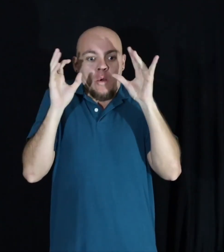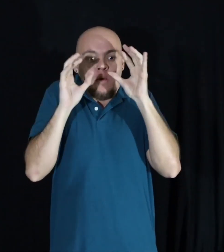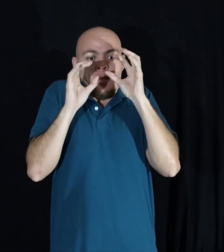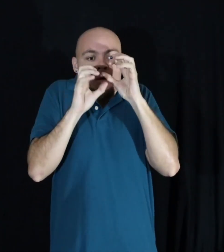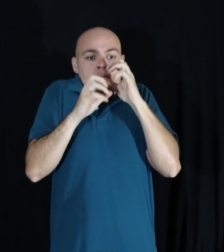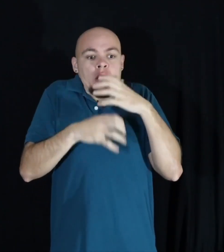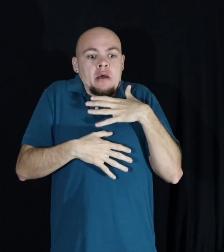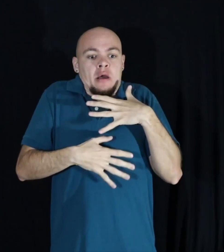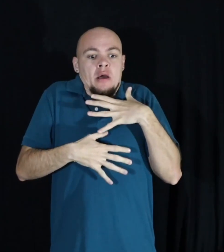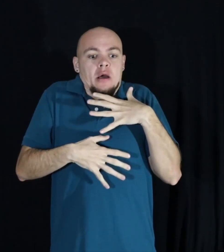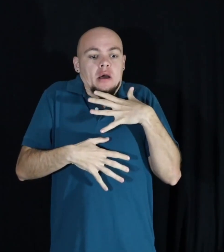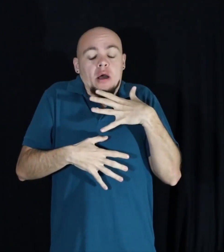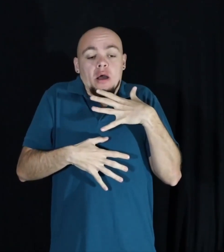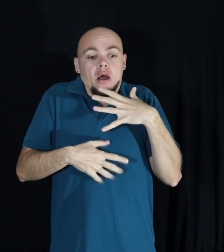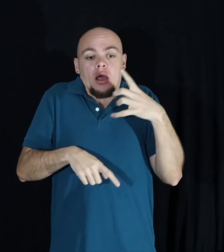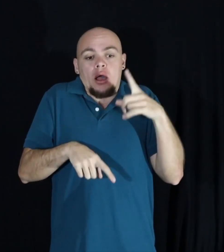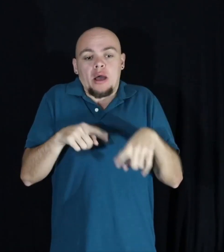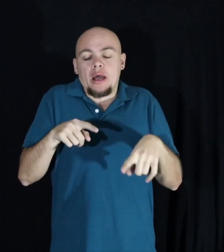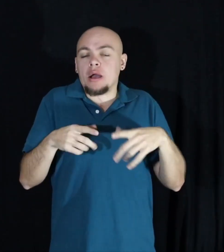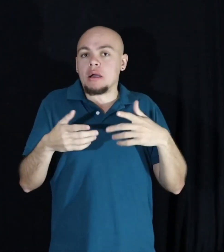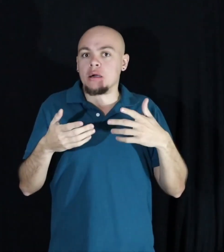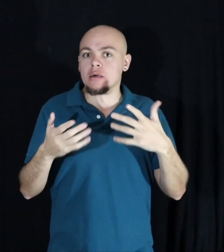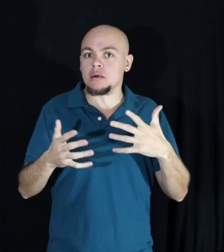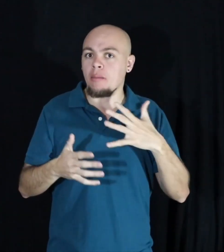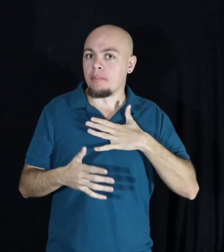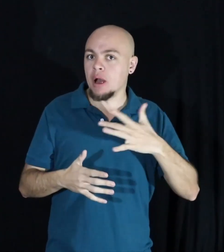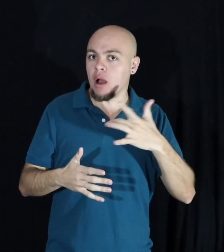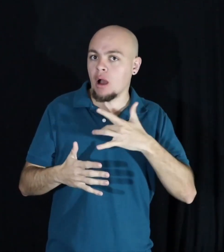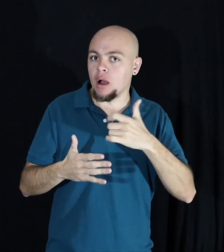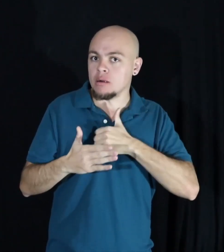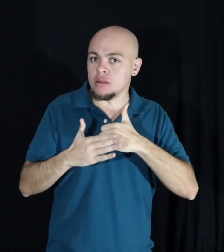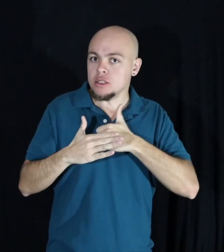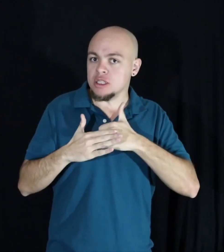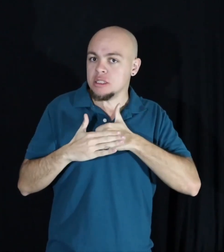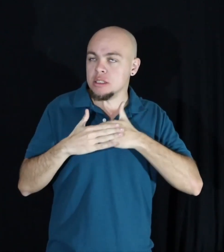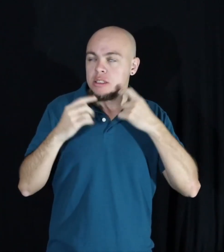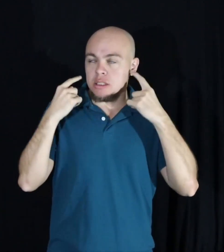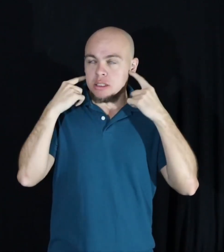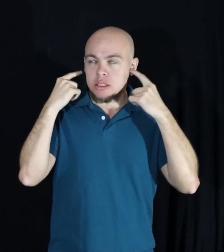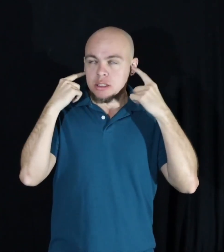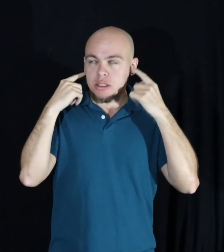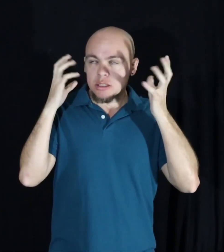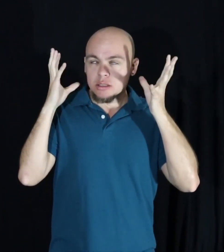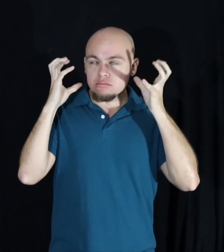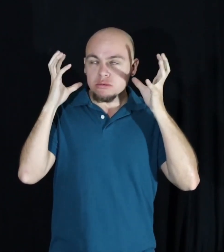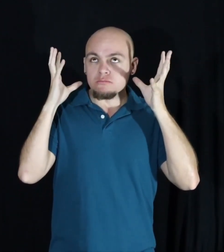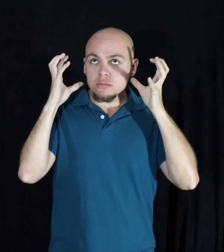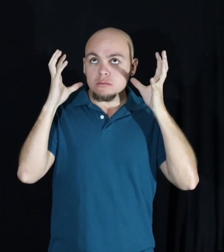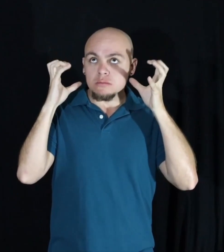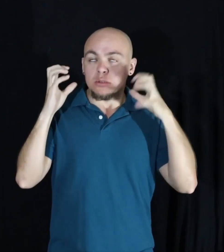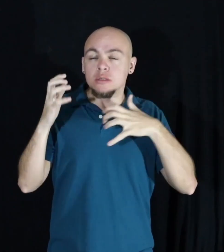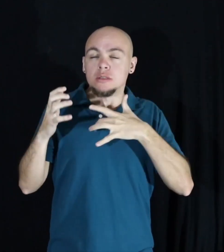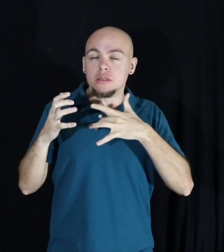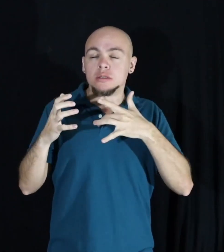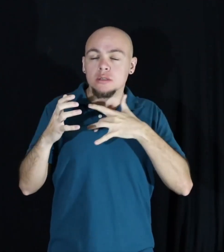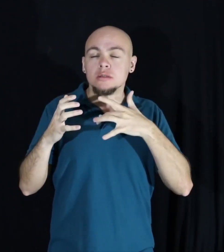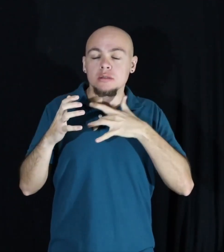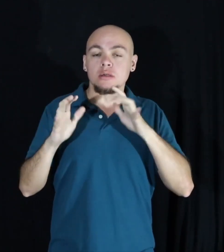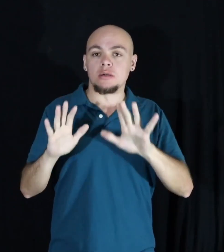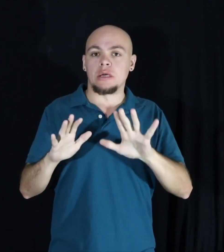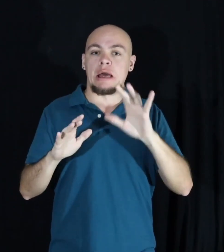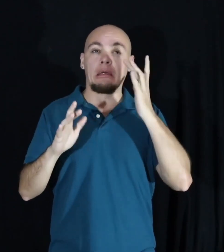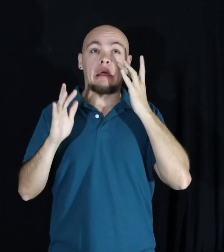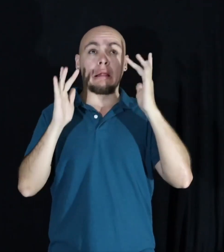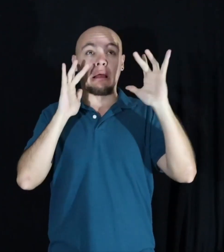breathe. I can hear my heart beating in my ears. The lights are really